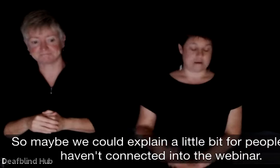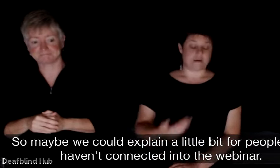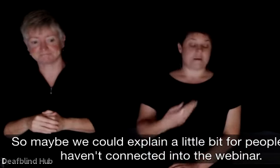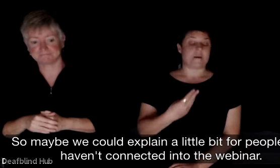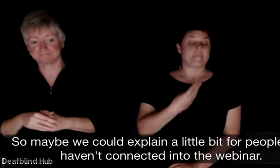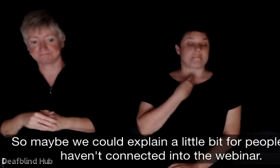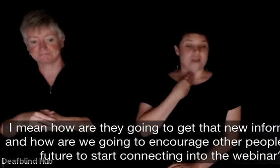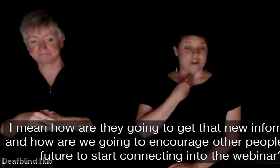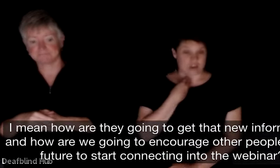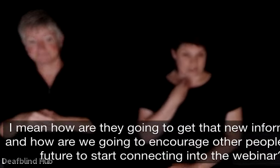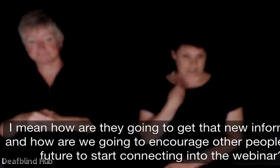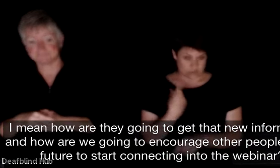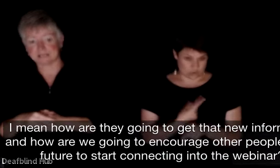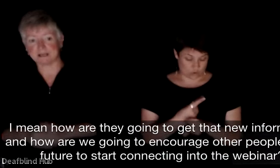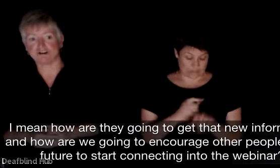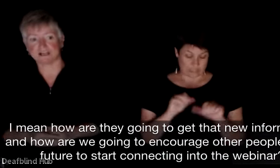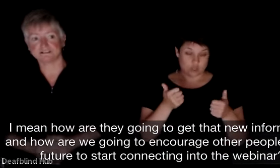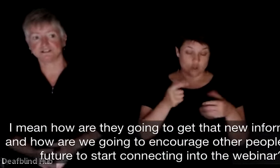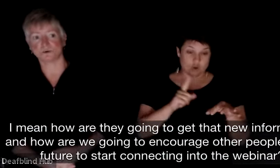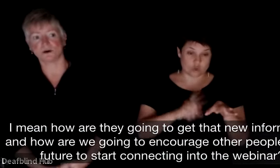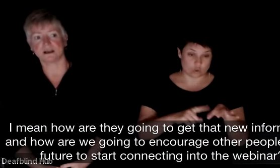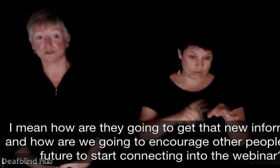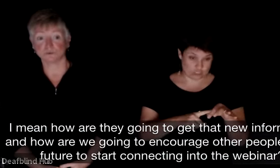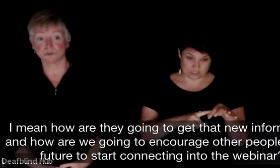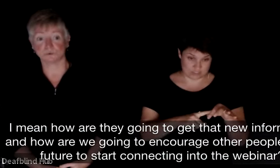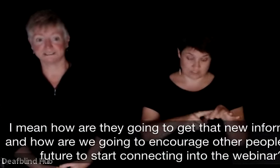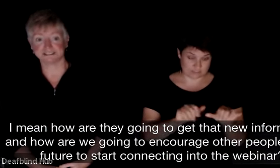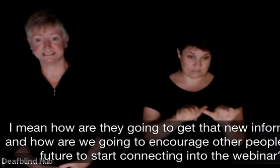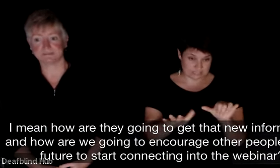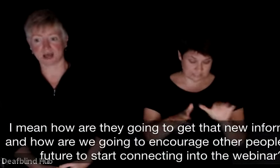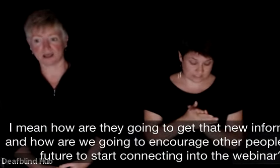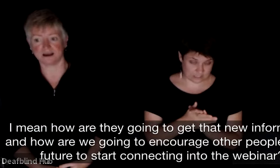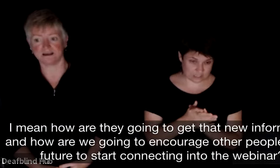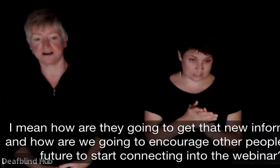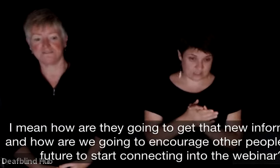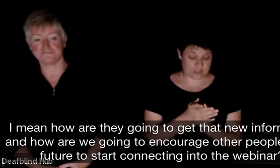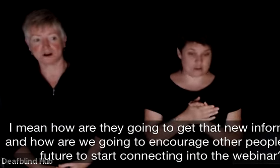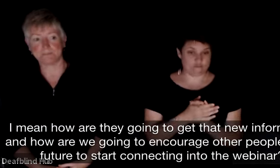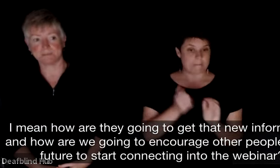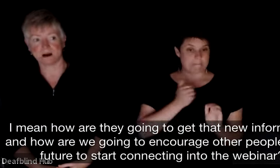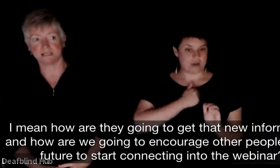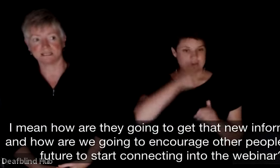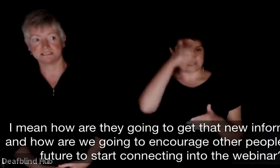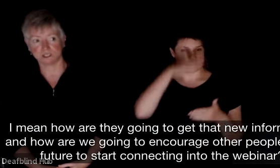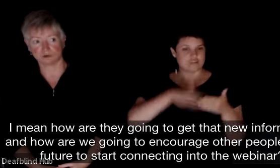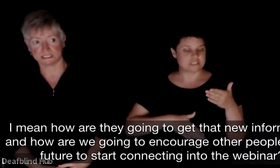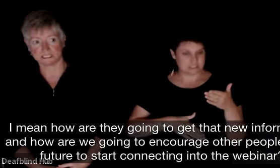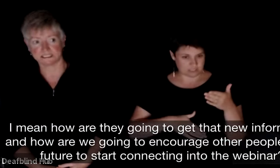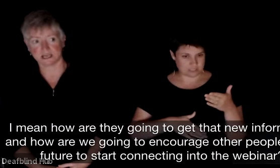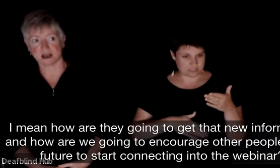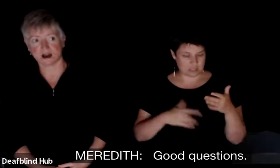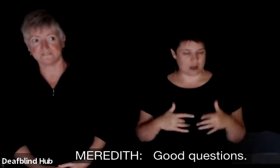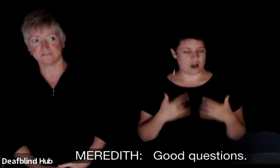Meredith speaking. Good questions, Paula. From my experience,